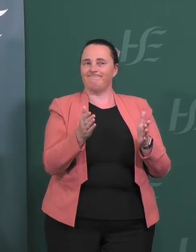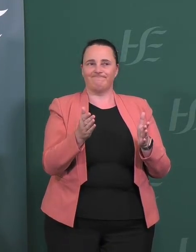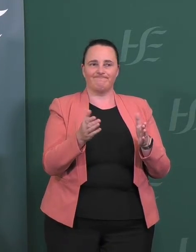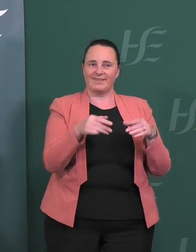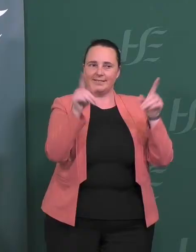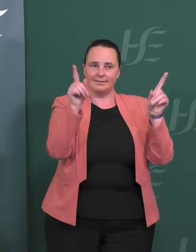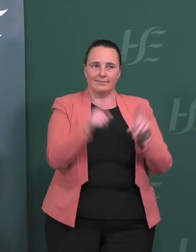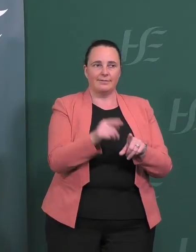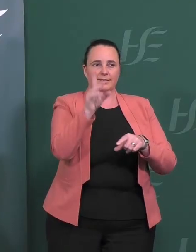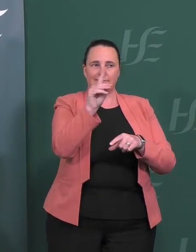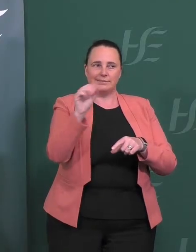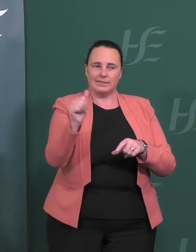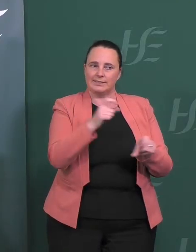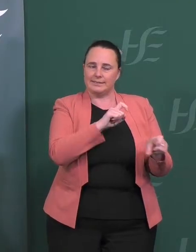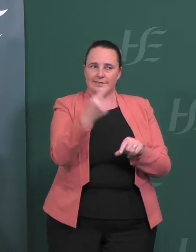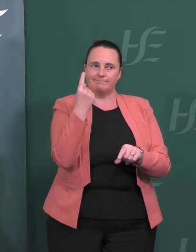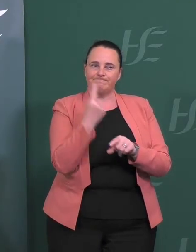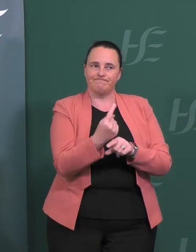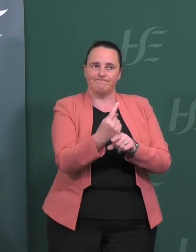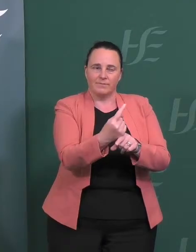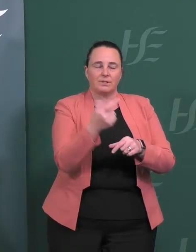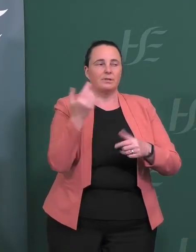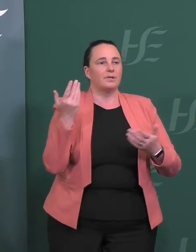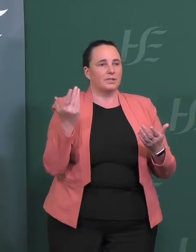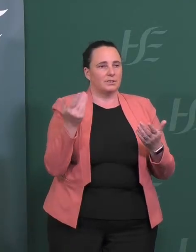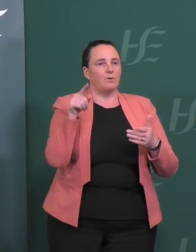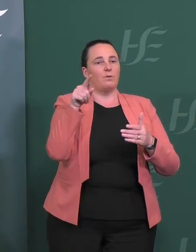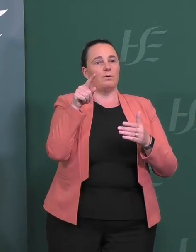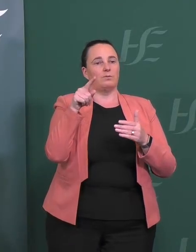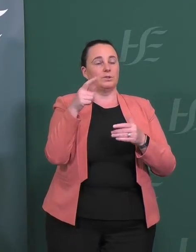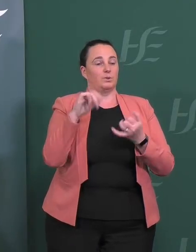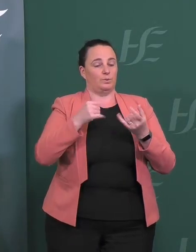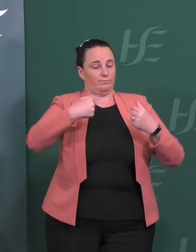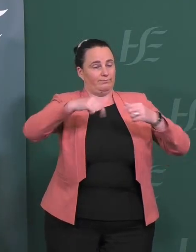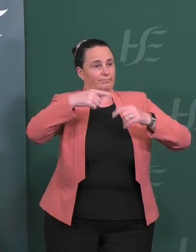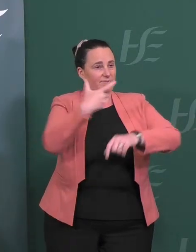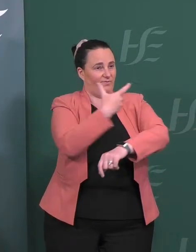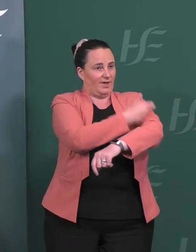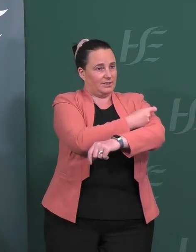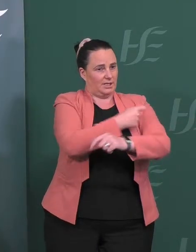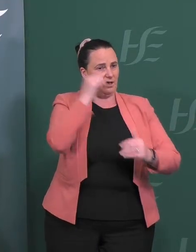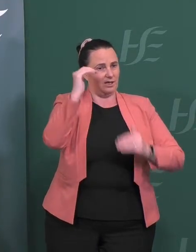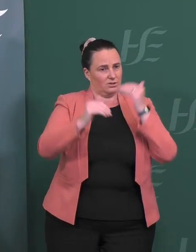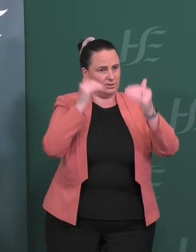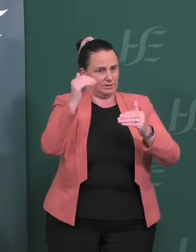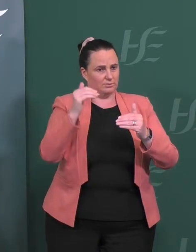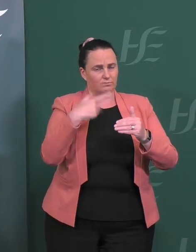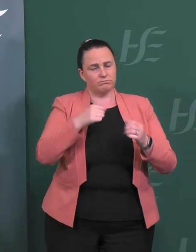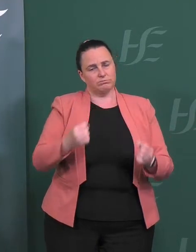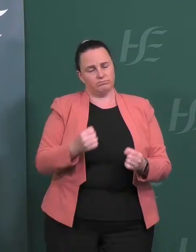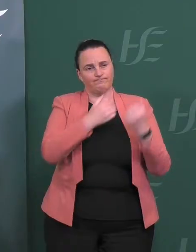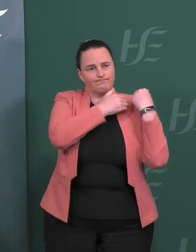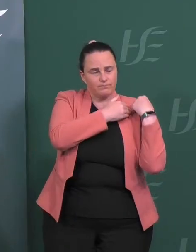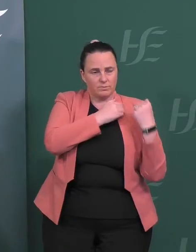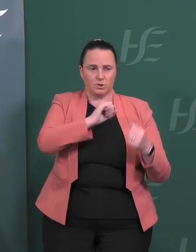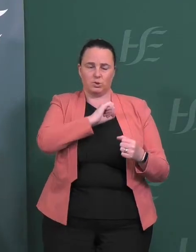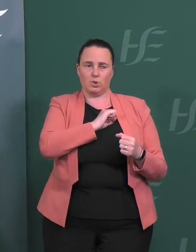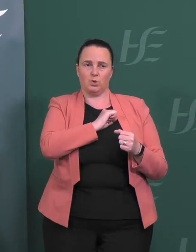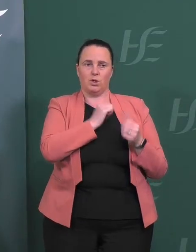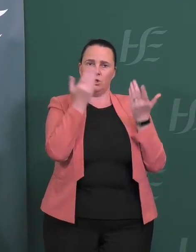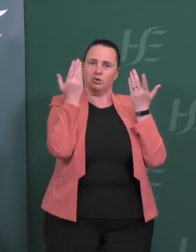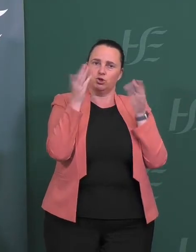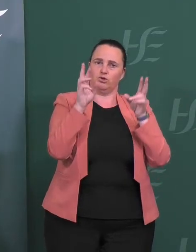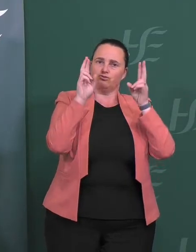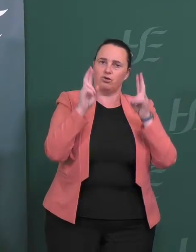yet. And as vaccinated adults, there's a real strong obligation on all of us to demonstrate the right